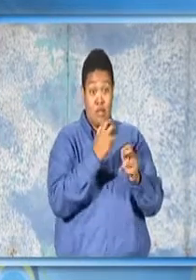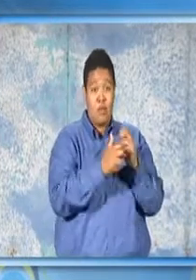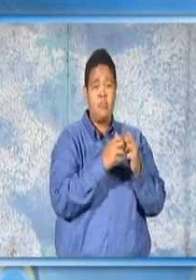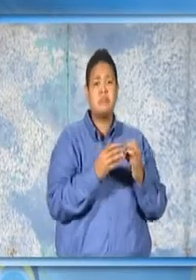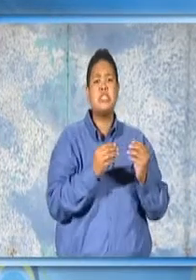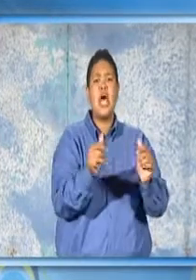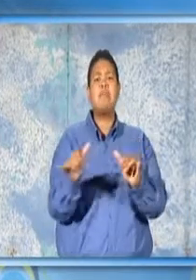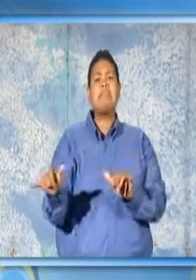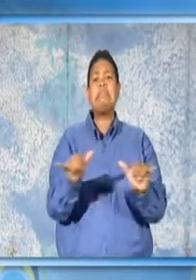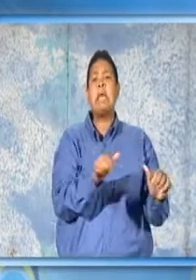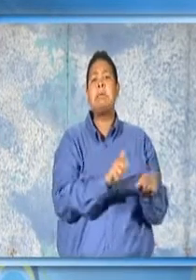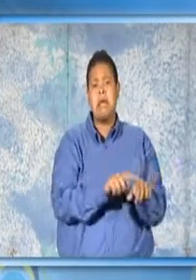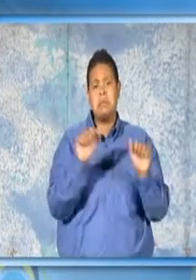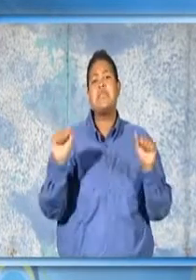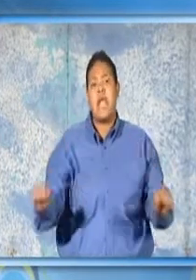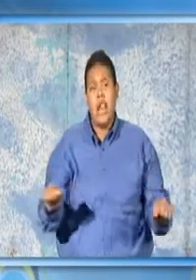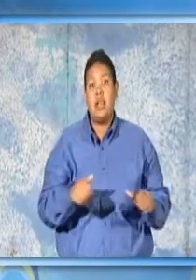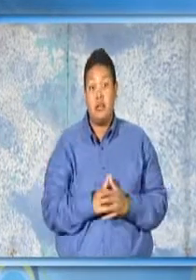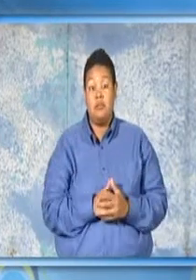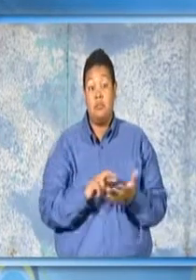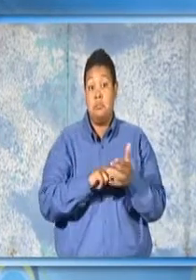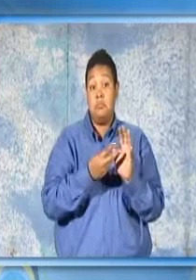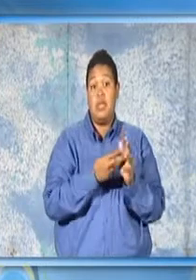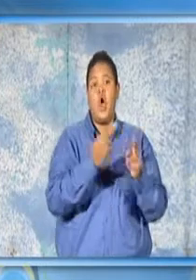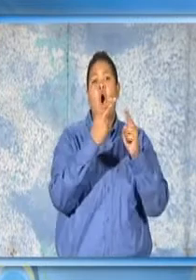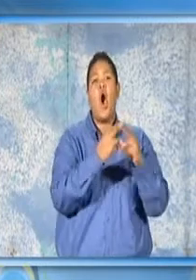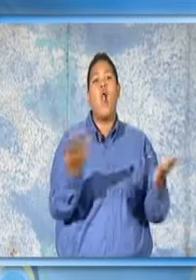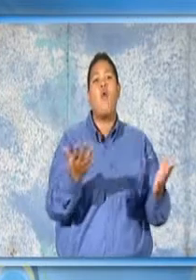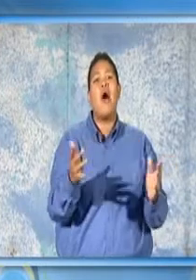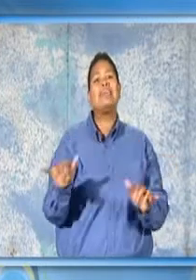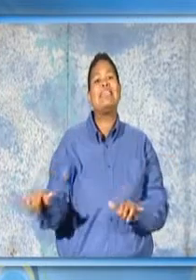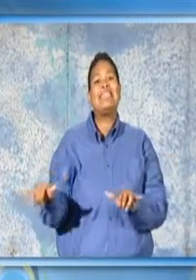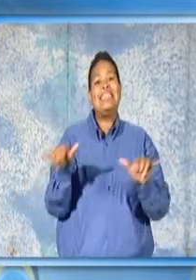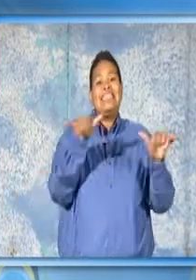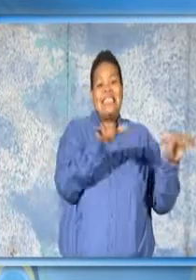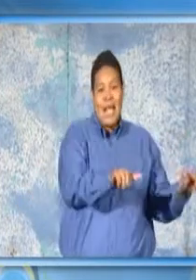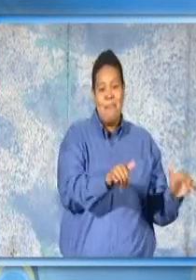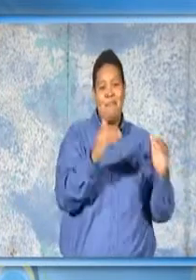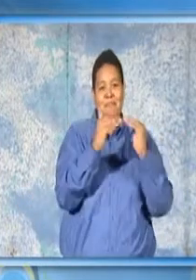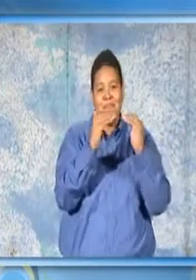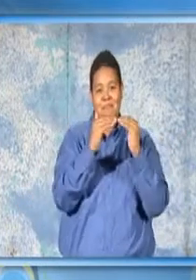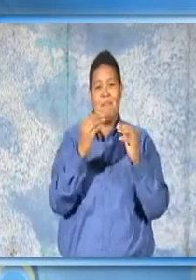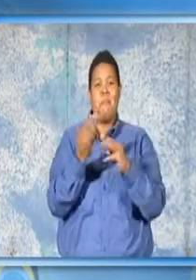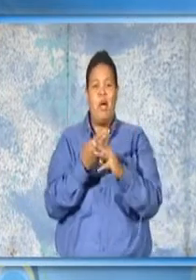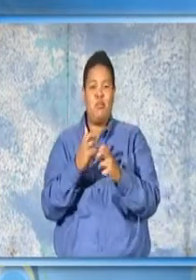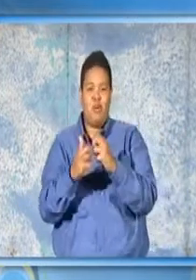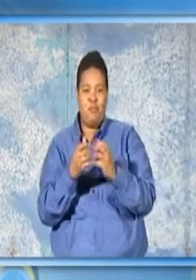at the same time. Hence, they are called simultaneous equations.